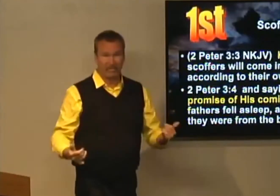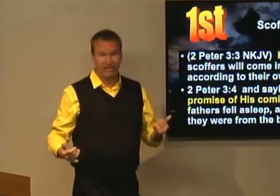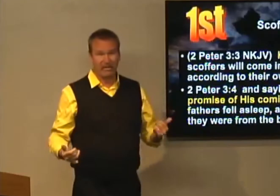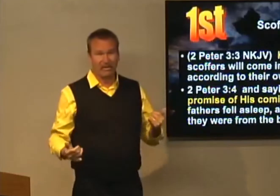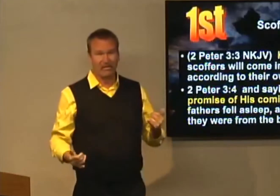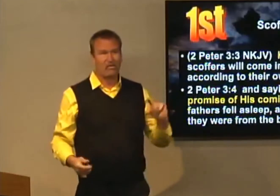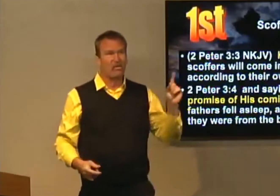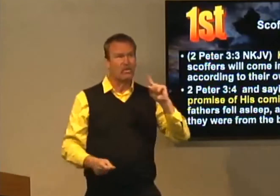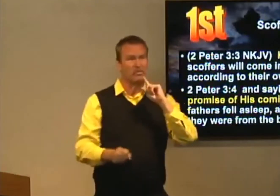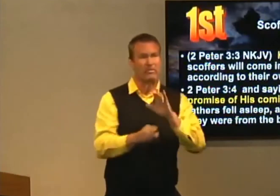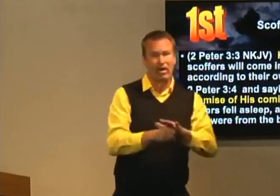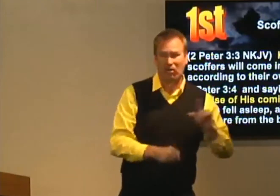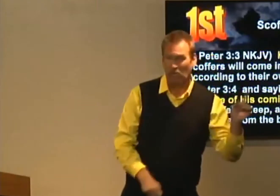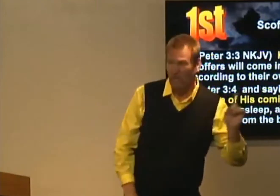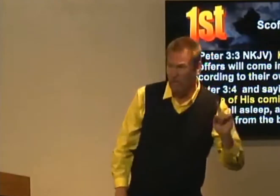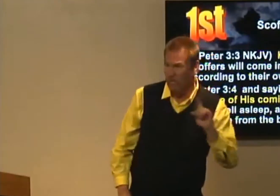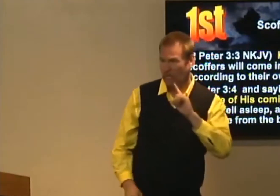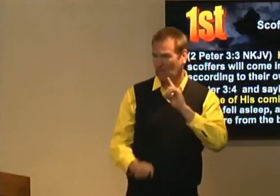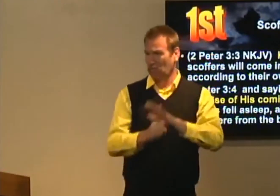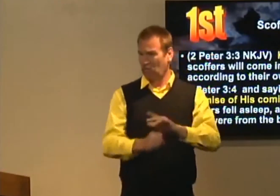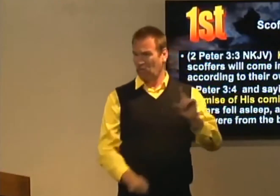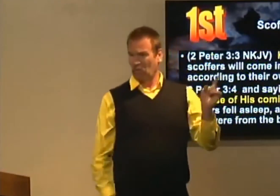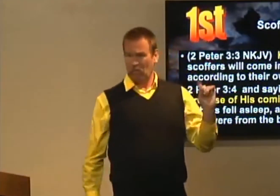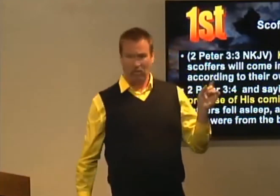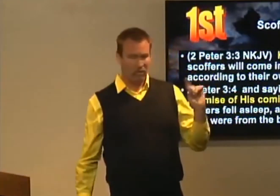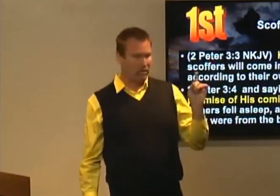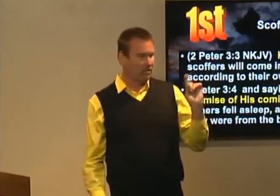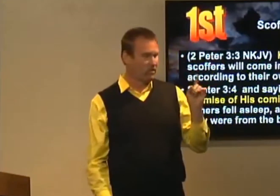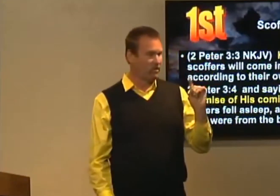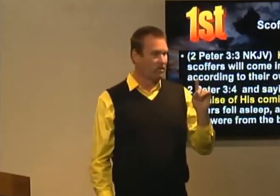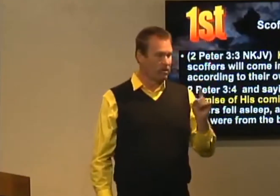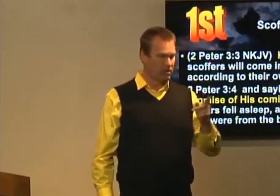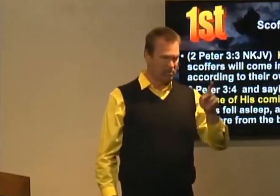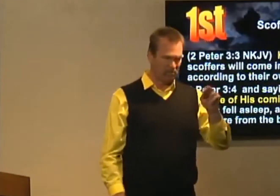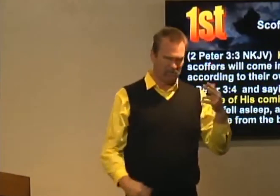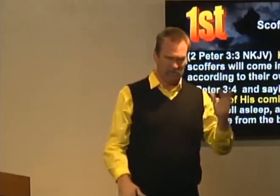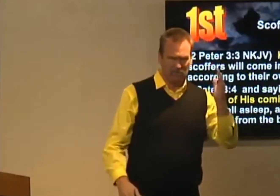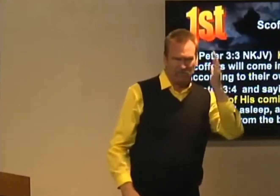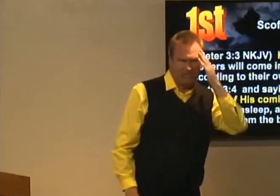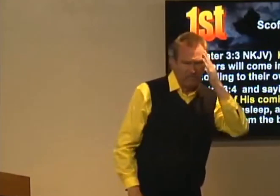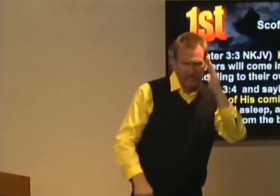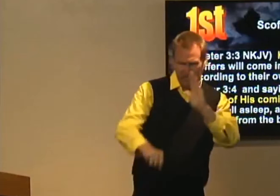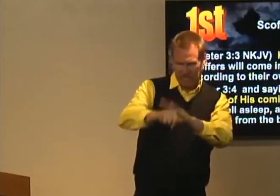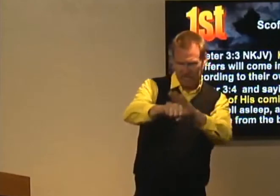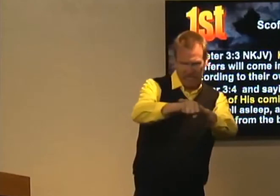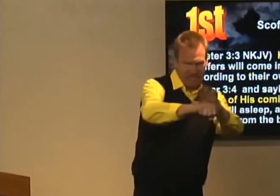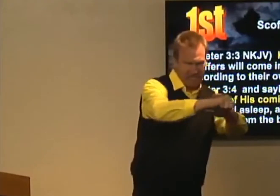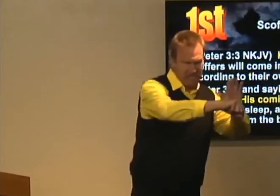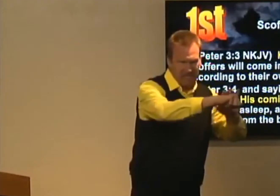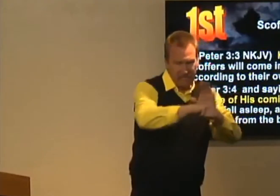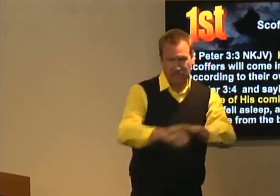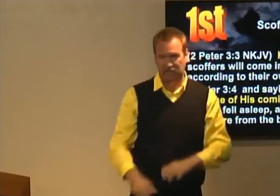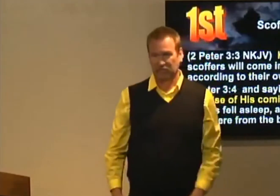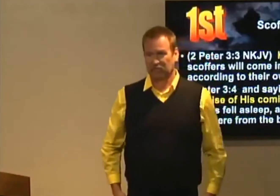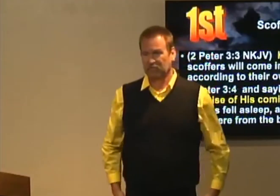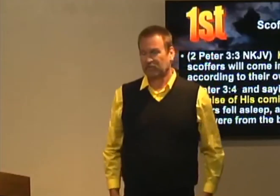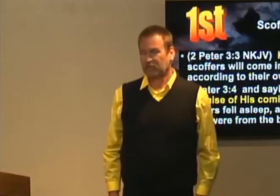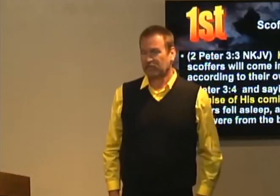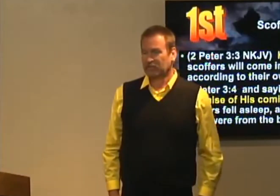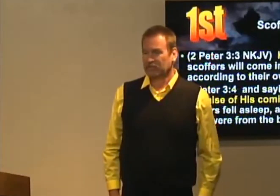they were from the beginning of creation. They're like, where's the promise of his coming? Peter knew, and he's warning us that this is what's going to